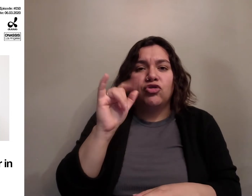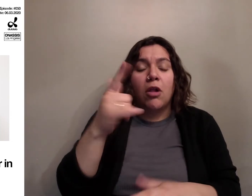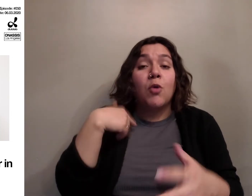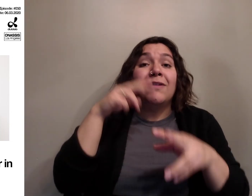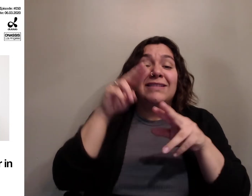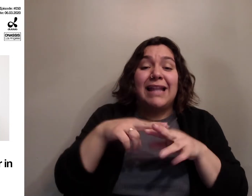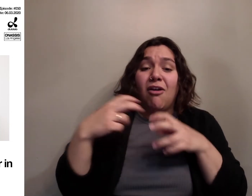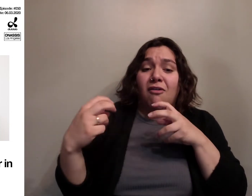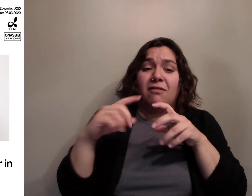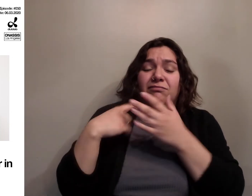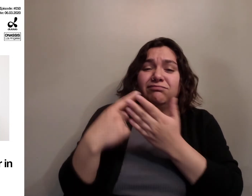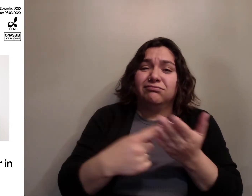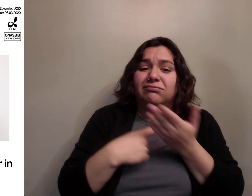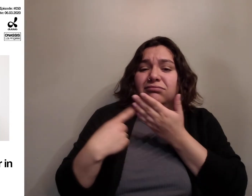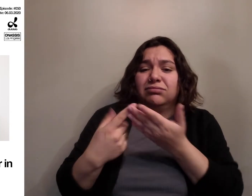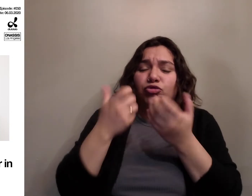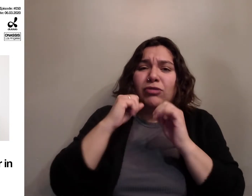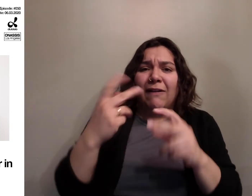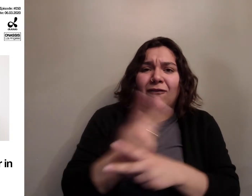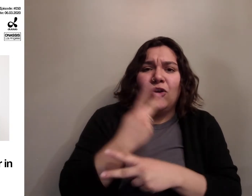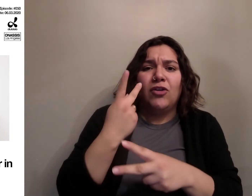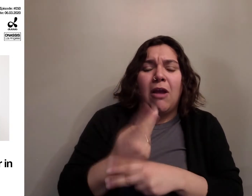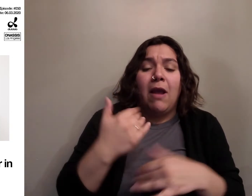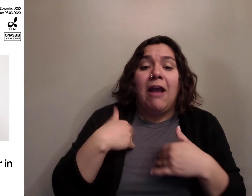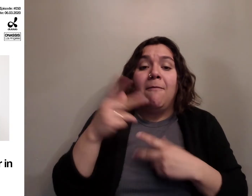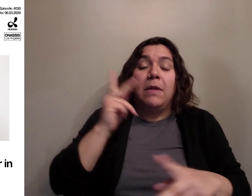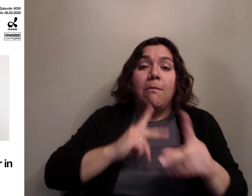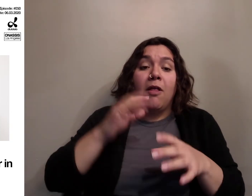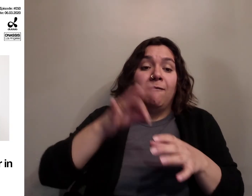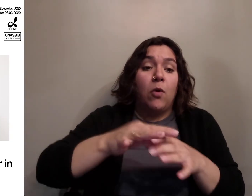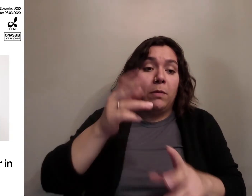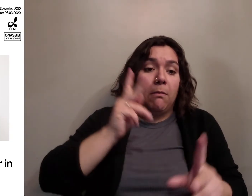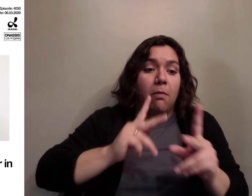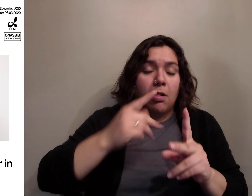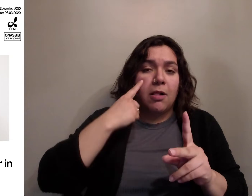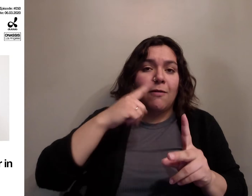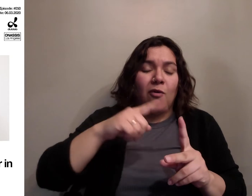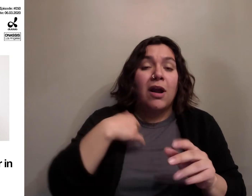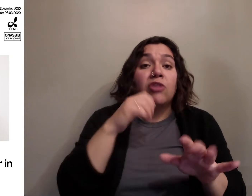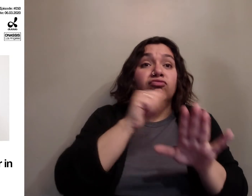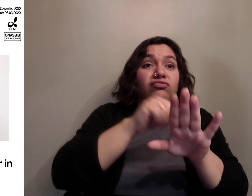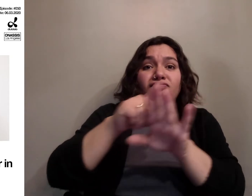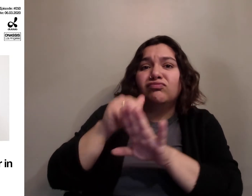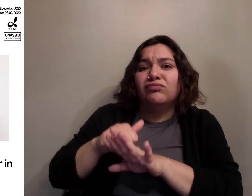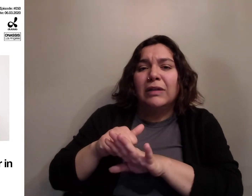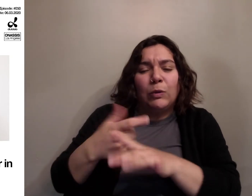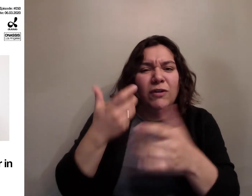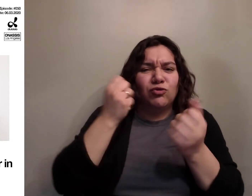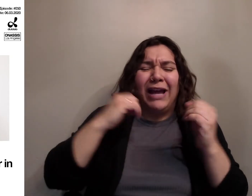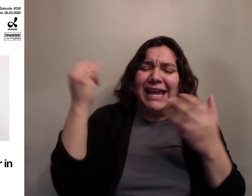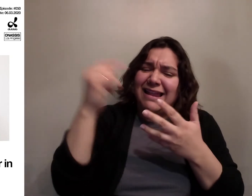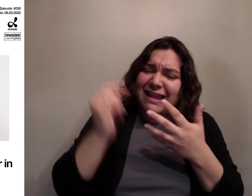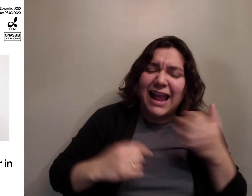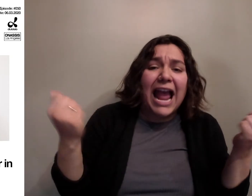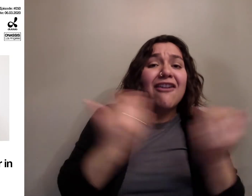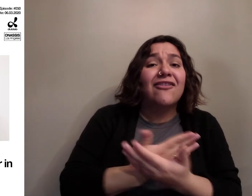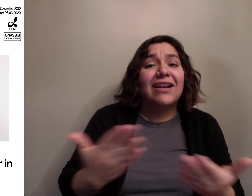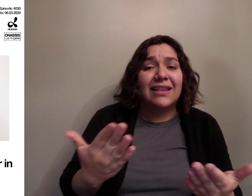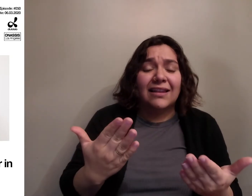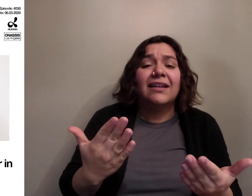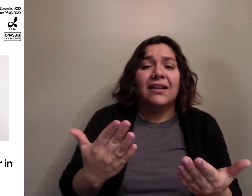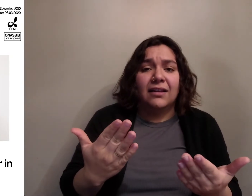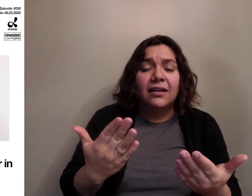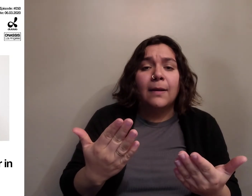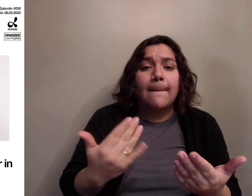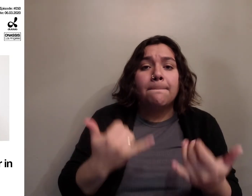to the vigils, and we've done the sitting down and having conversations and trying to vote people in and knocking on doors. And